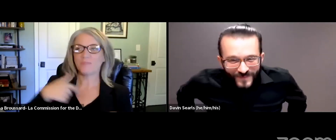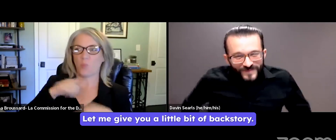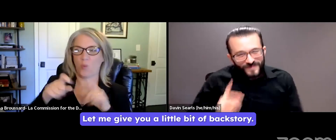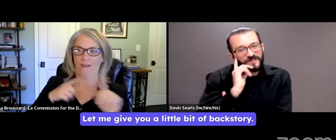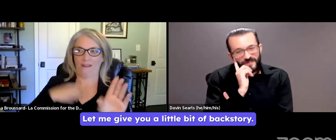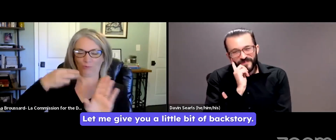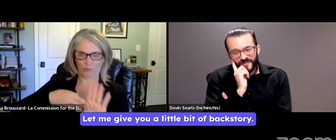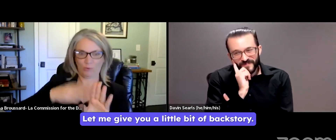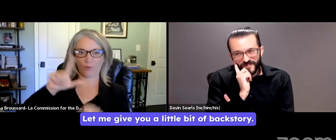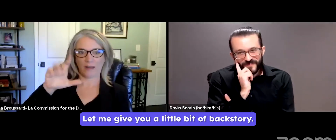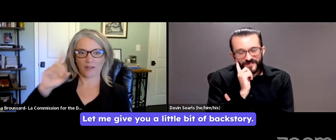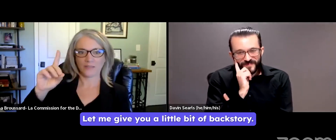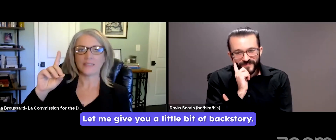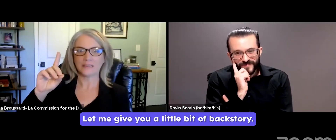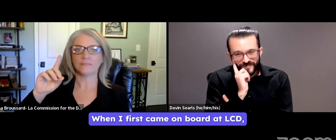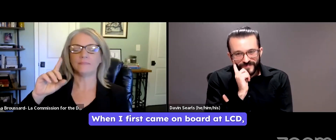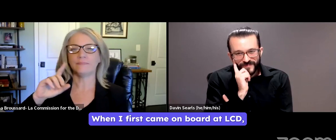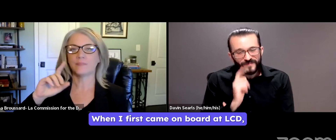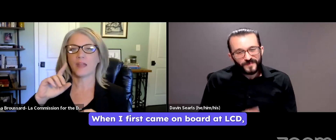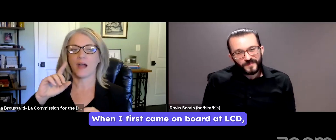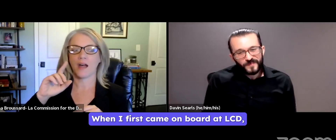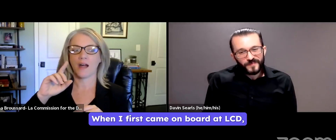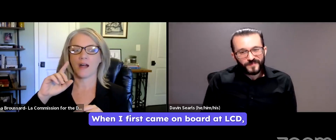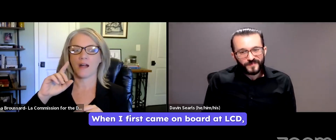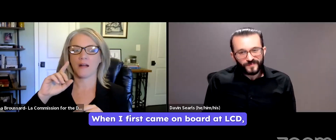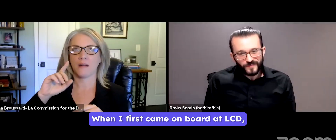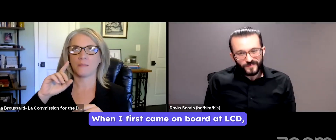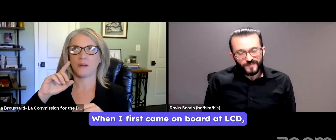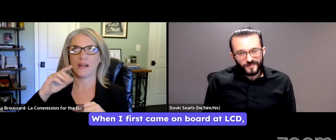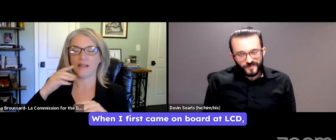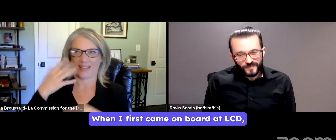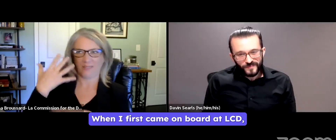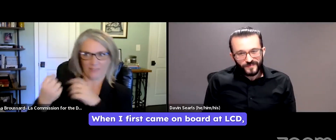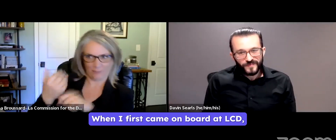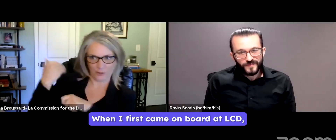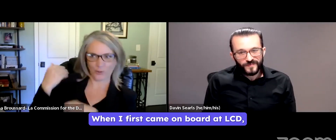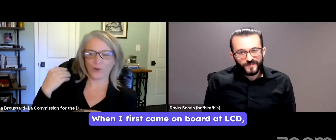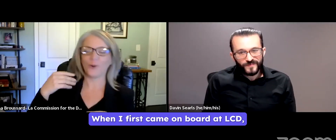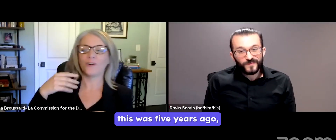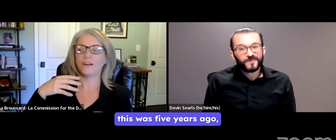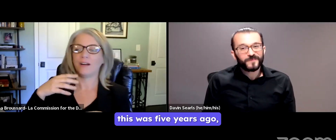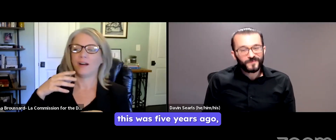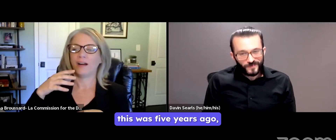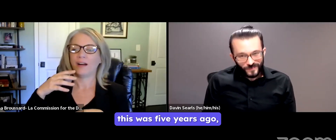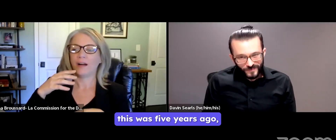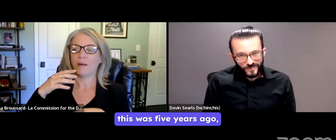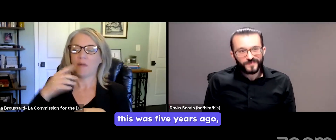Let me give you a little bit of backstory. When I first came on board at LCD, this was 5 years